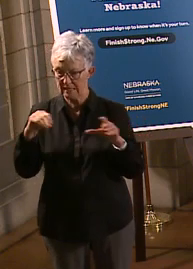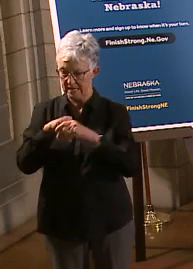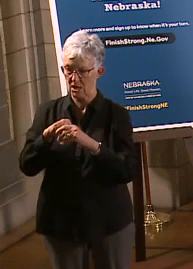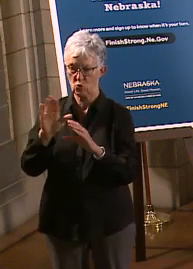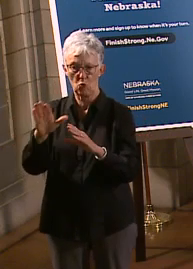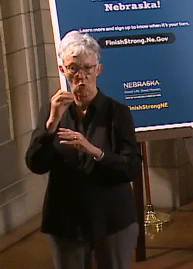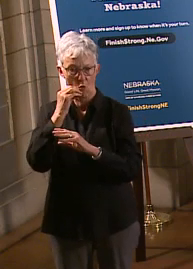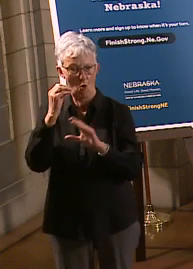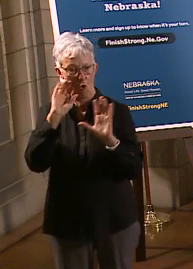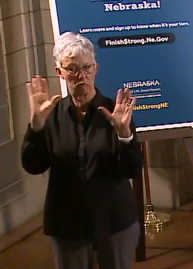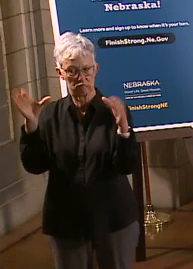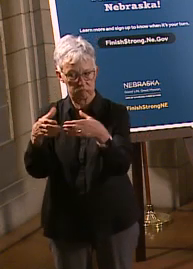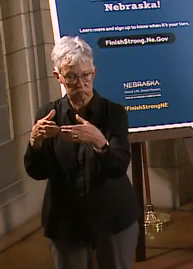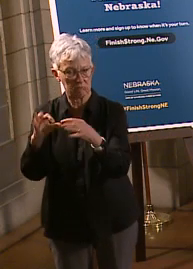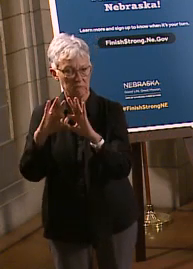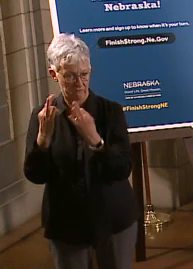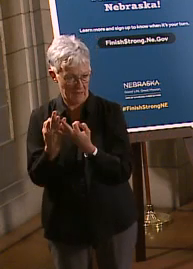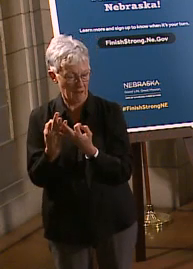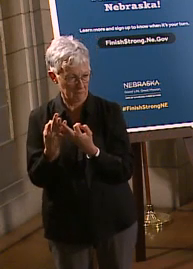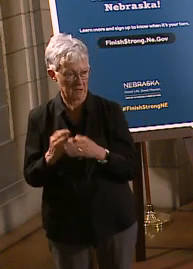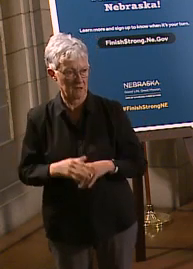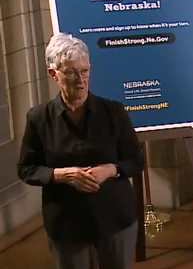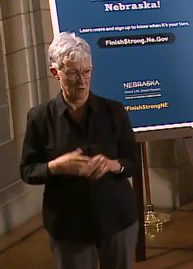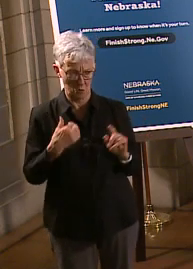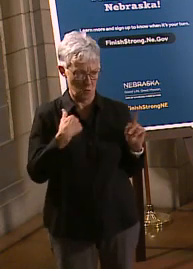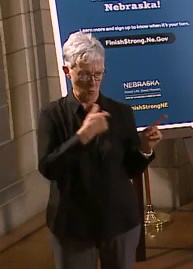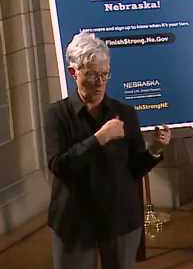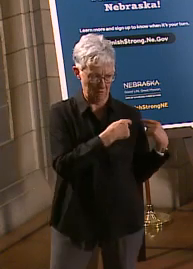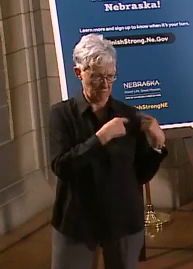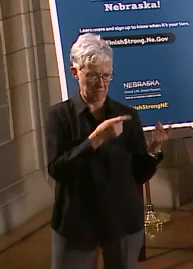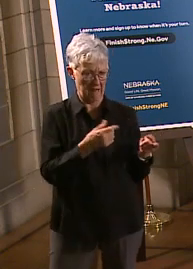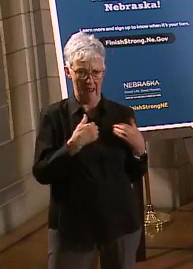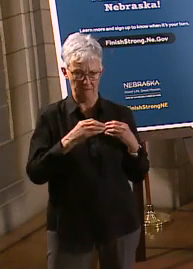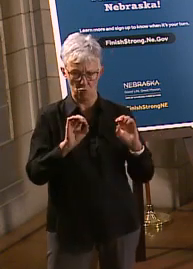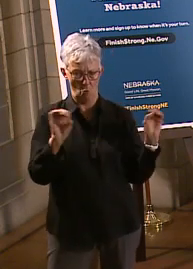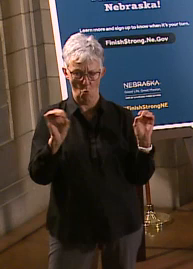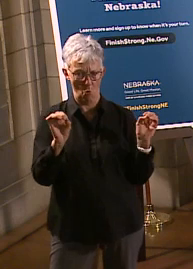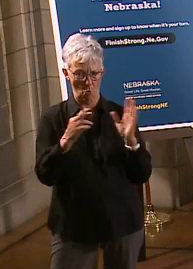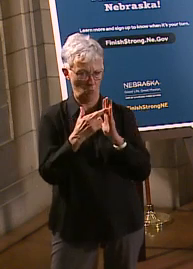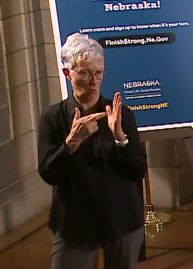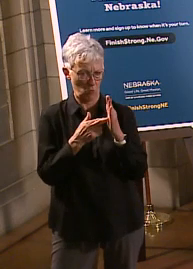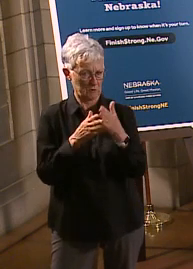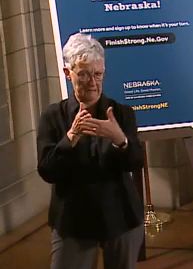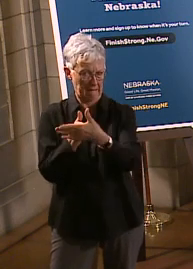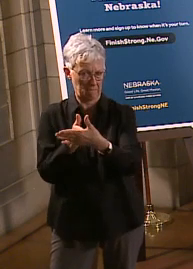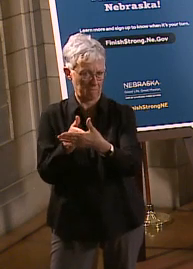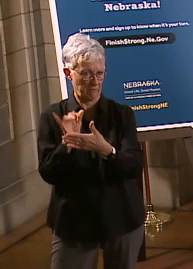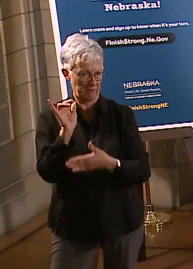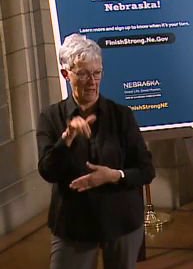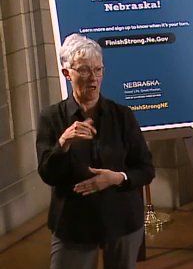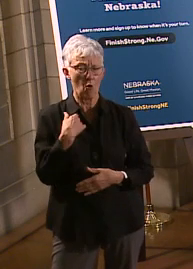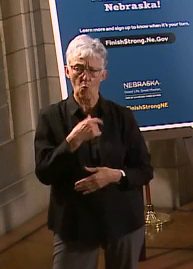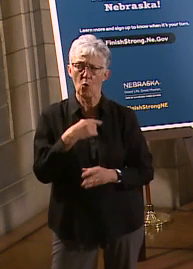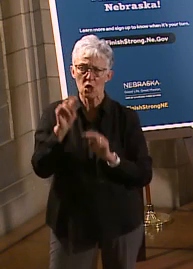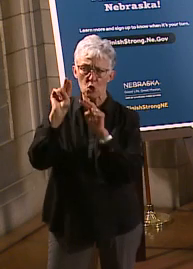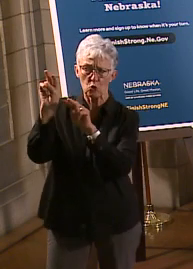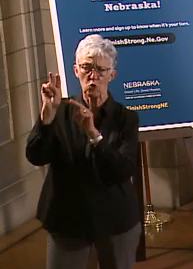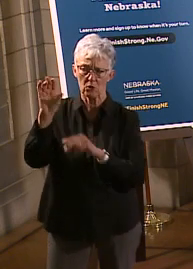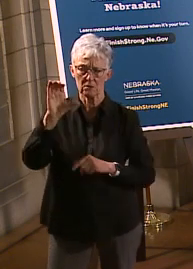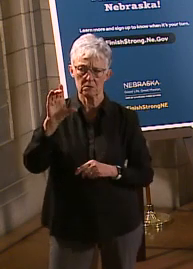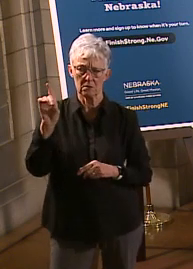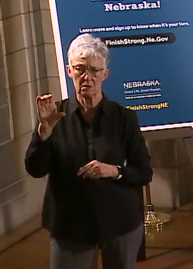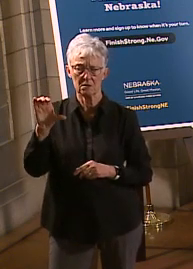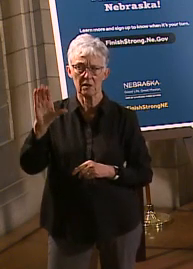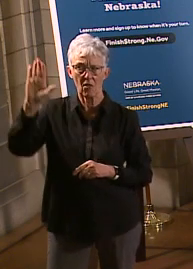at the state didn't have any rules around that. So while we certainly always take a look at CDC guidance as we put together our plan here at the state